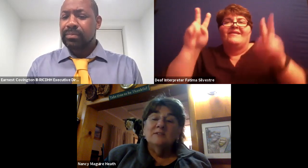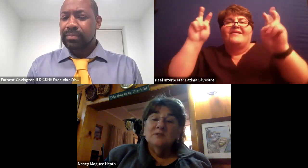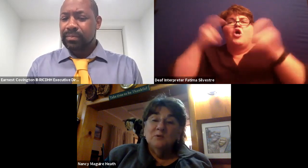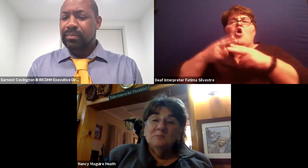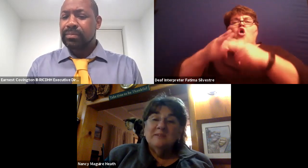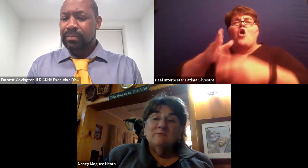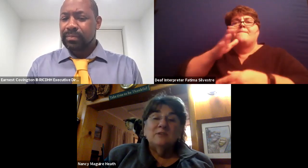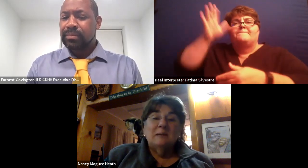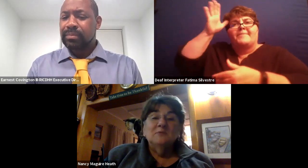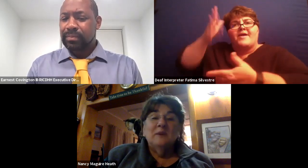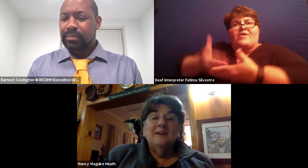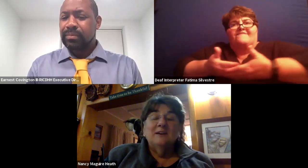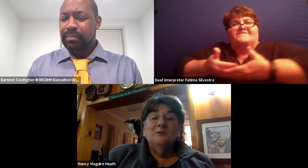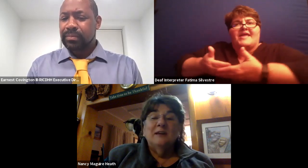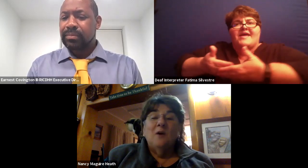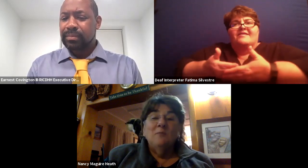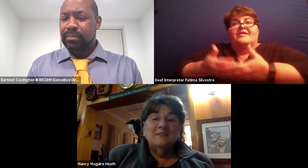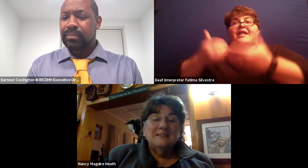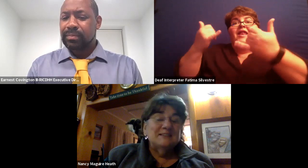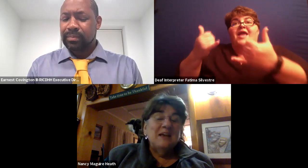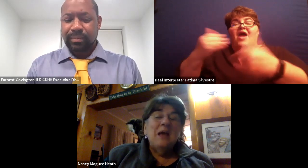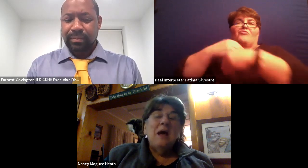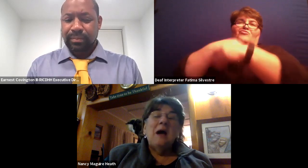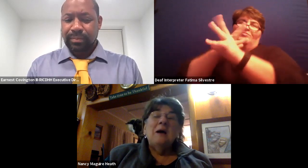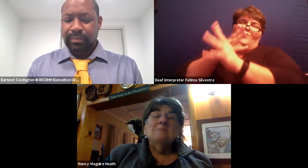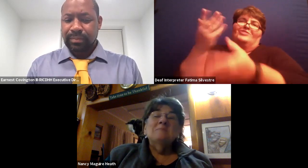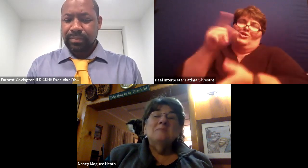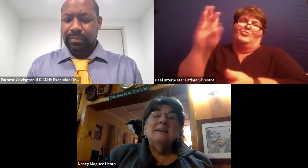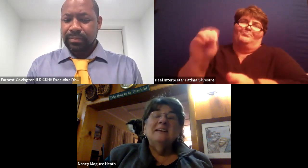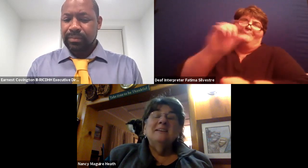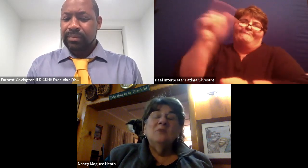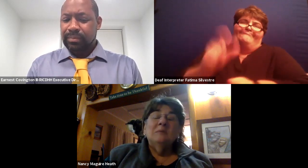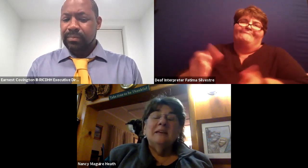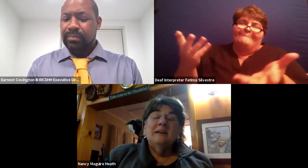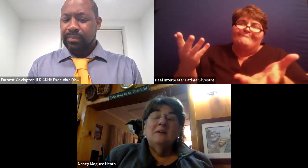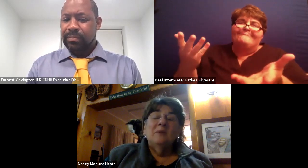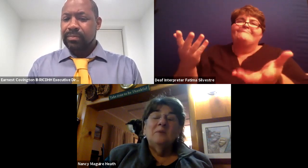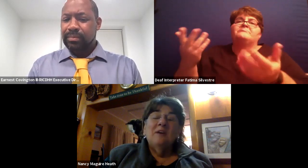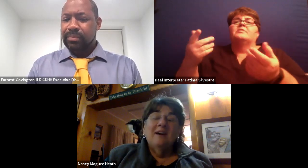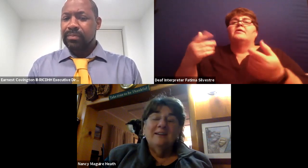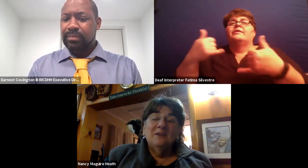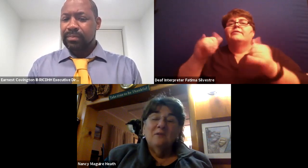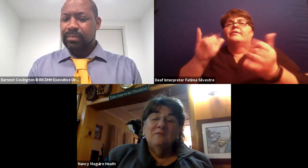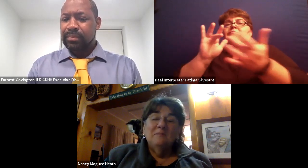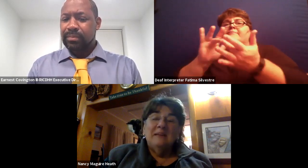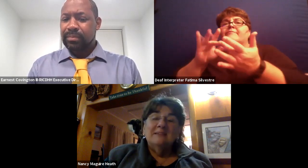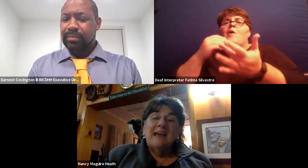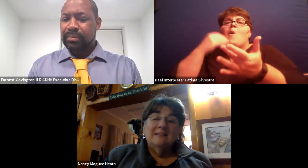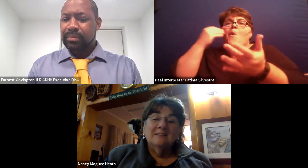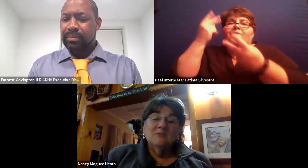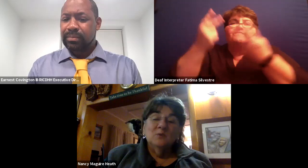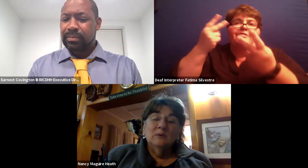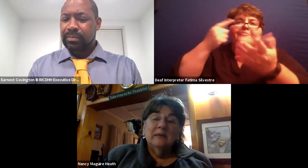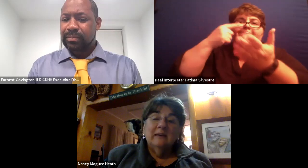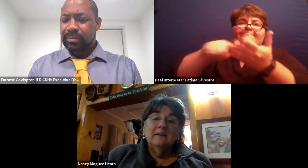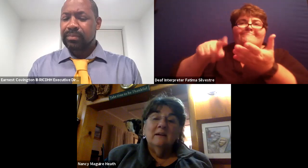meeting on Zoom several times a week, including home visits. But it normally, when we're not in COVID, meets at